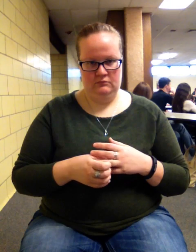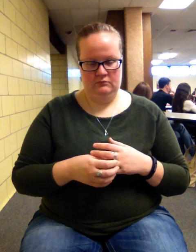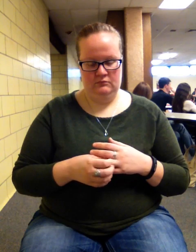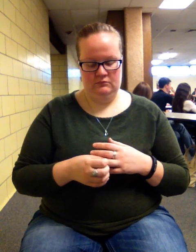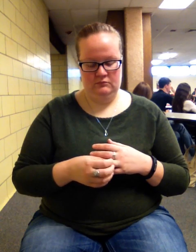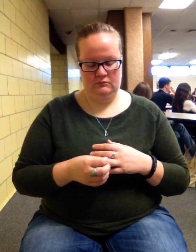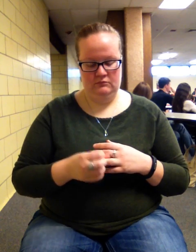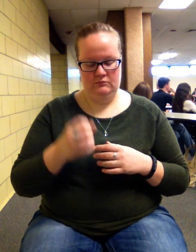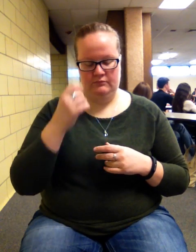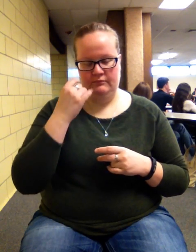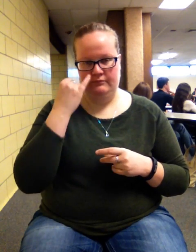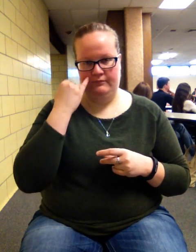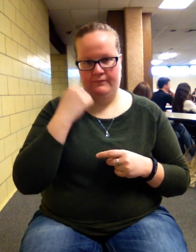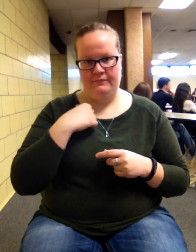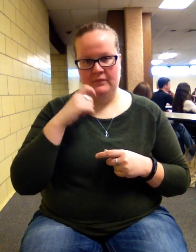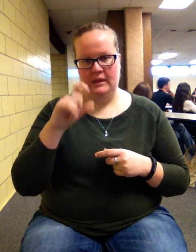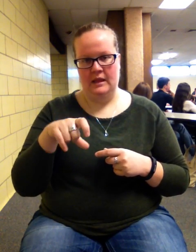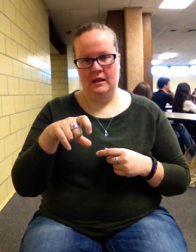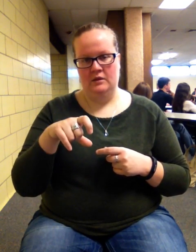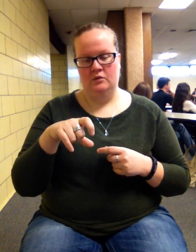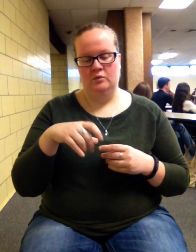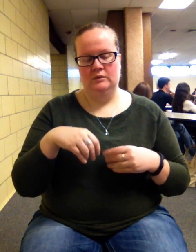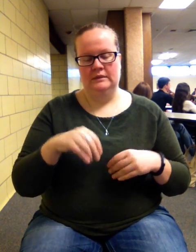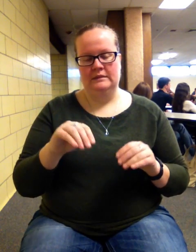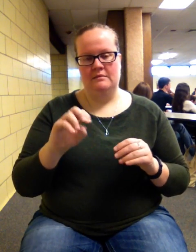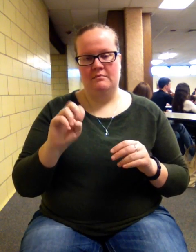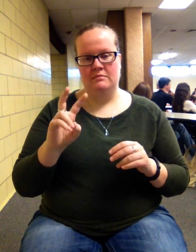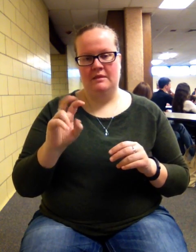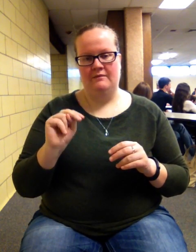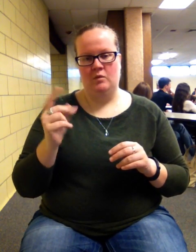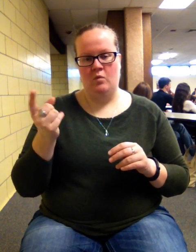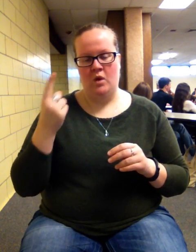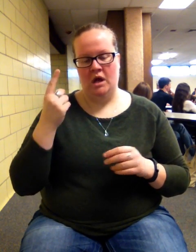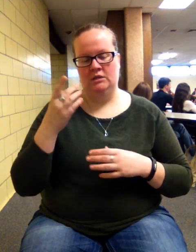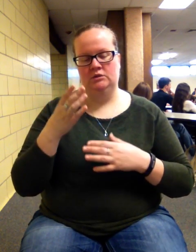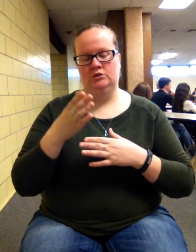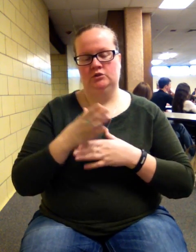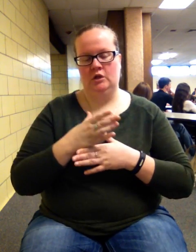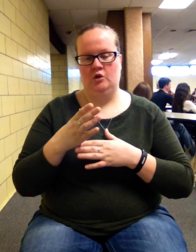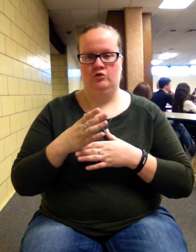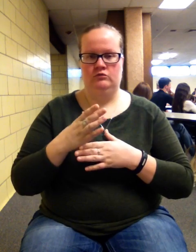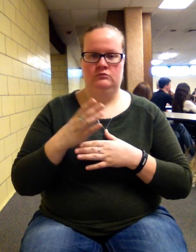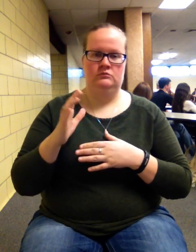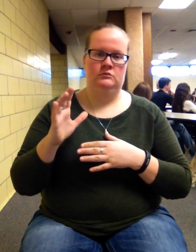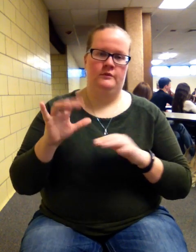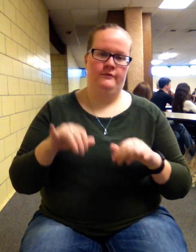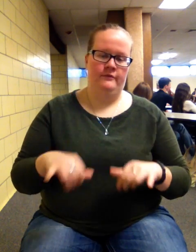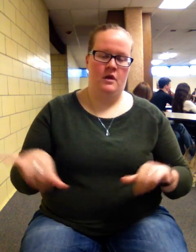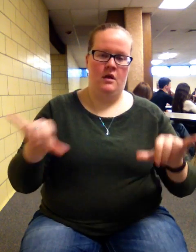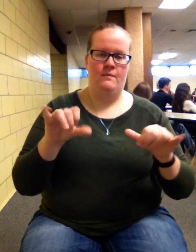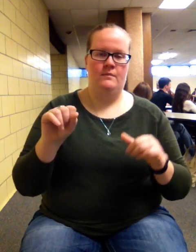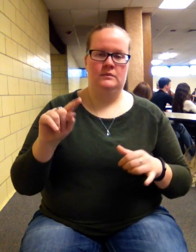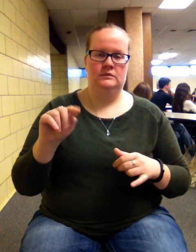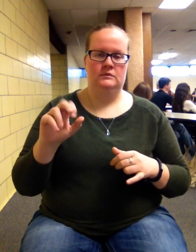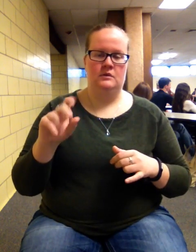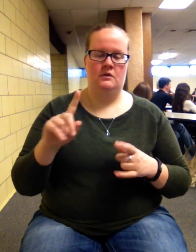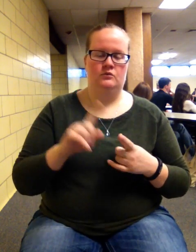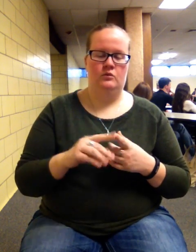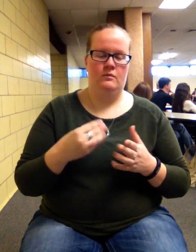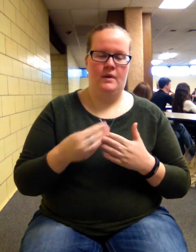If I had to even sell 1 share of common stock to buy all 3 of these assets, remember, I'm not going to